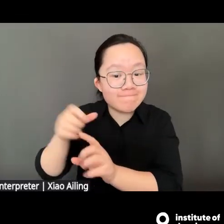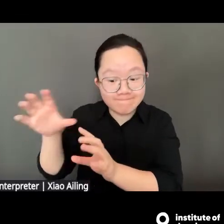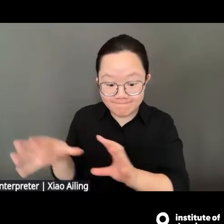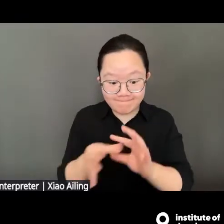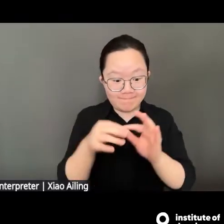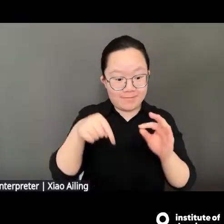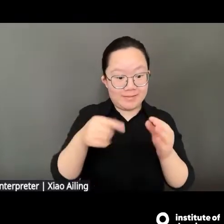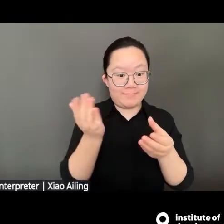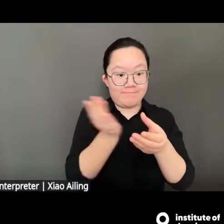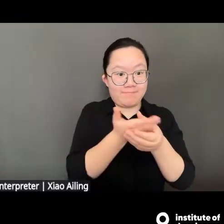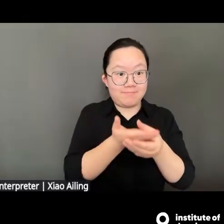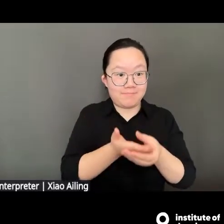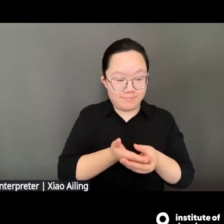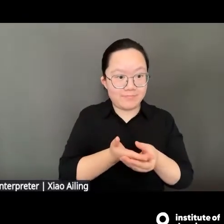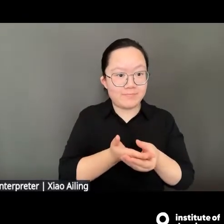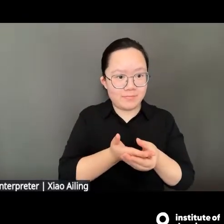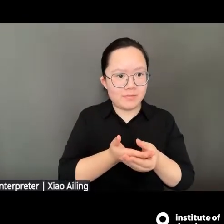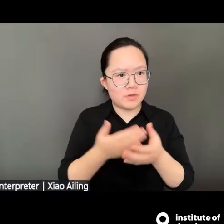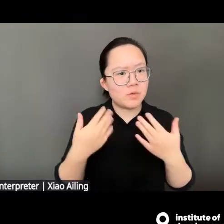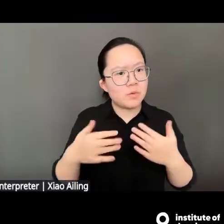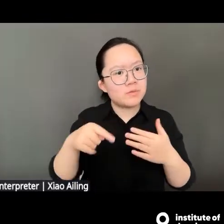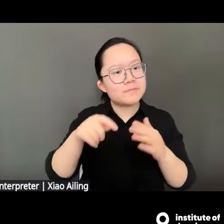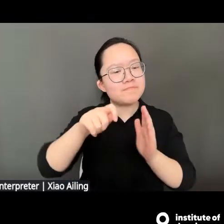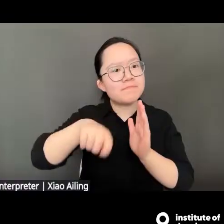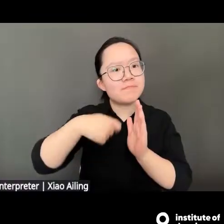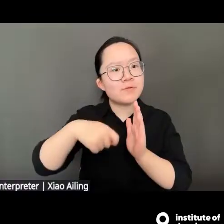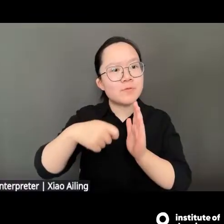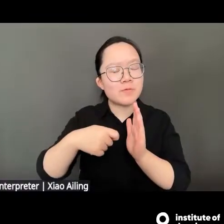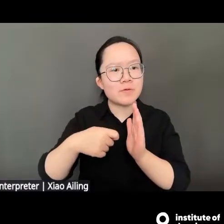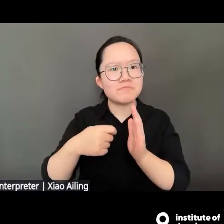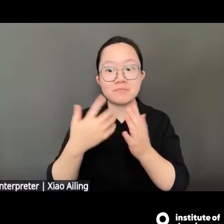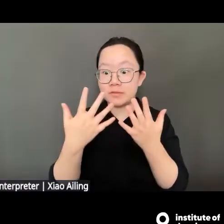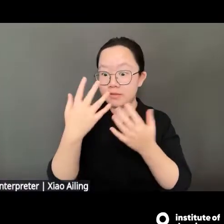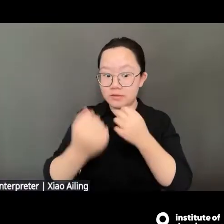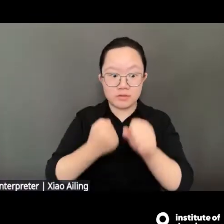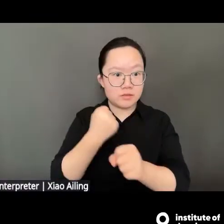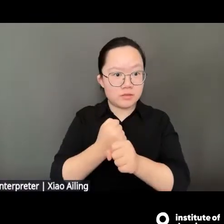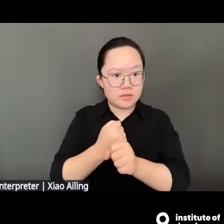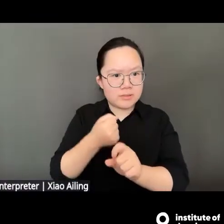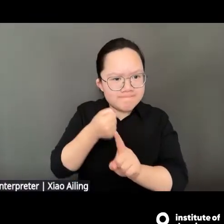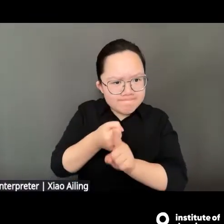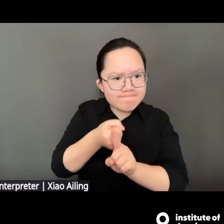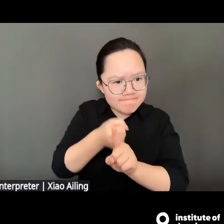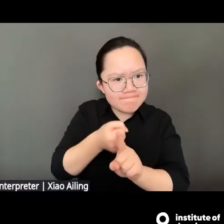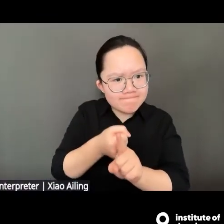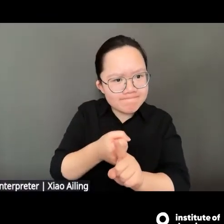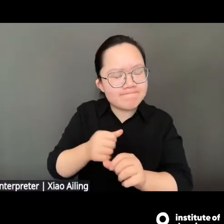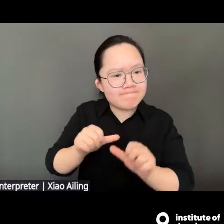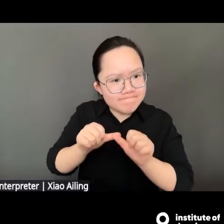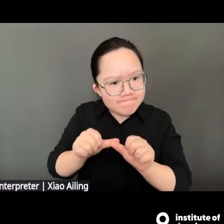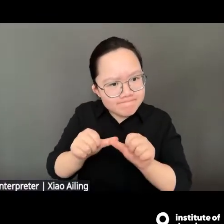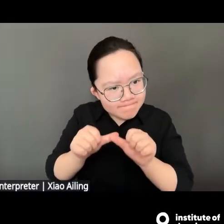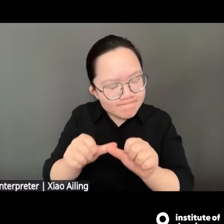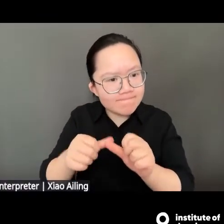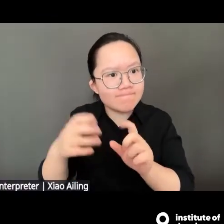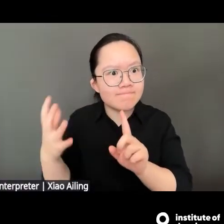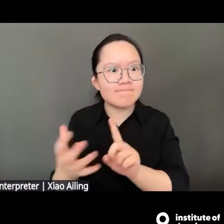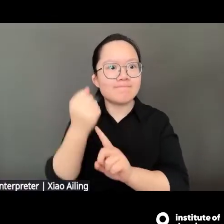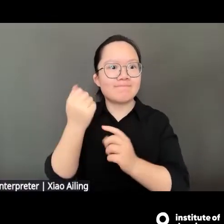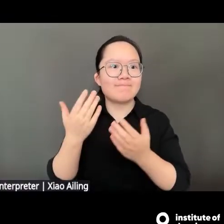for all this important research program over the last decade that's involved so many partners. Kemi, please.